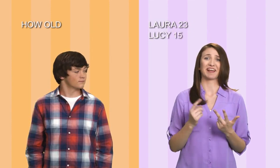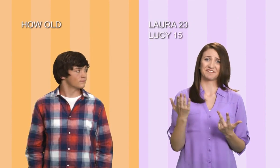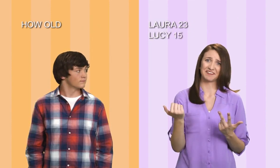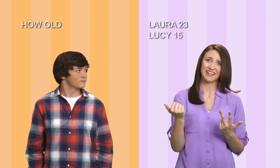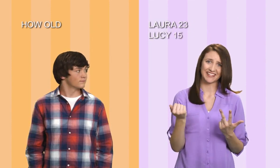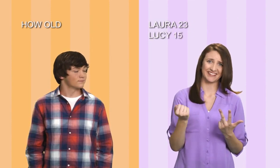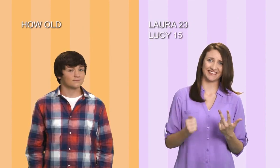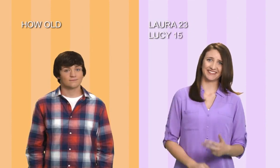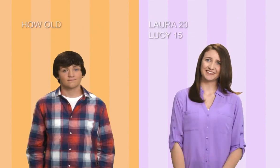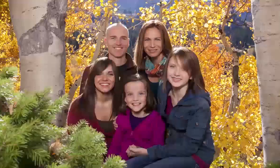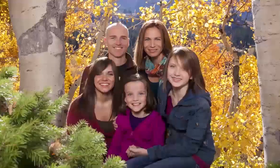23, 15.